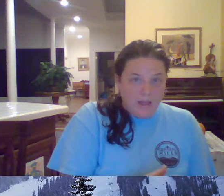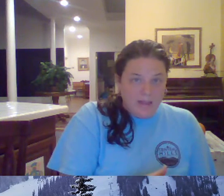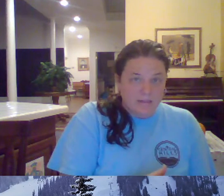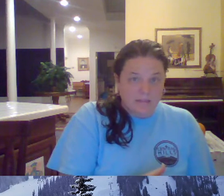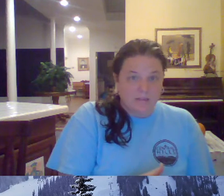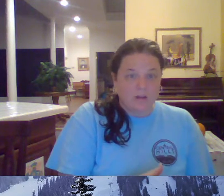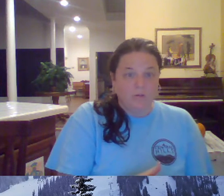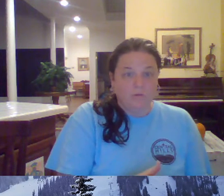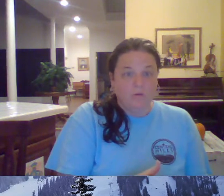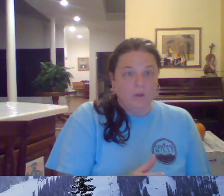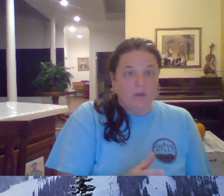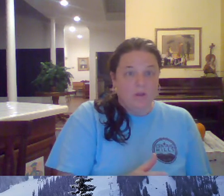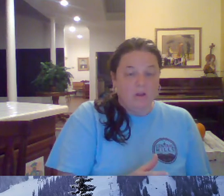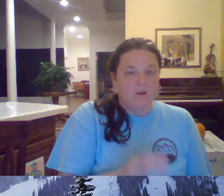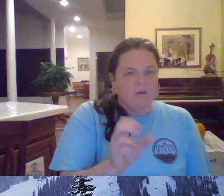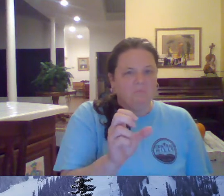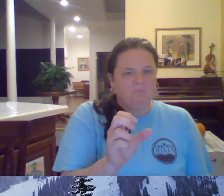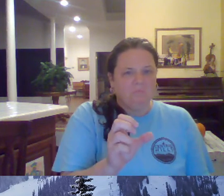like the class? Or